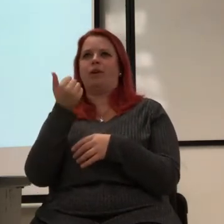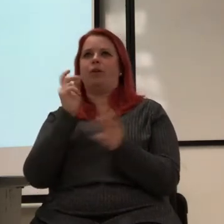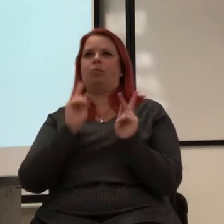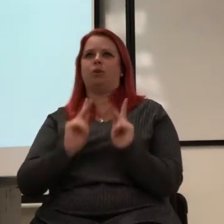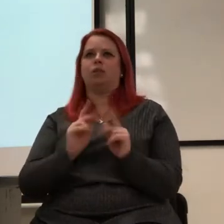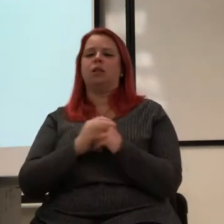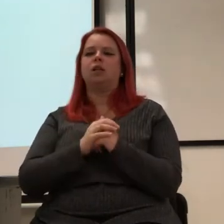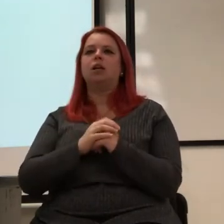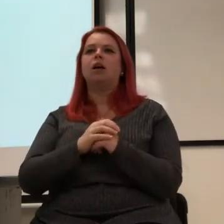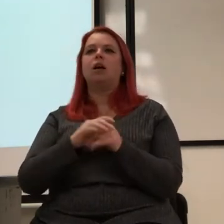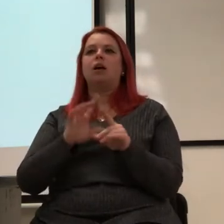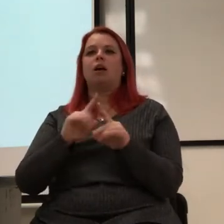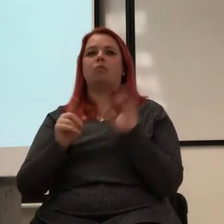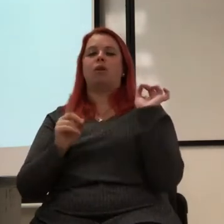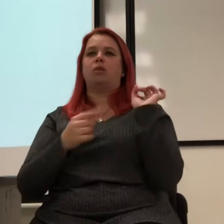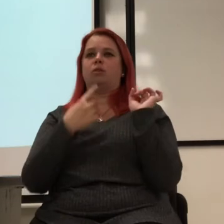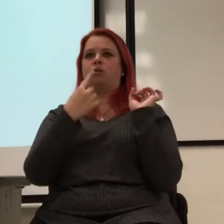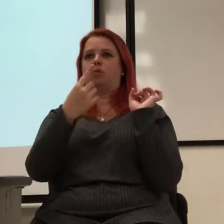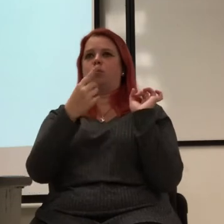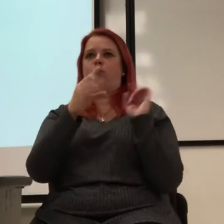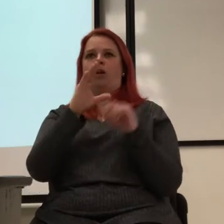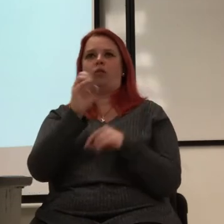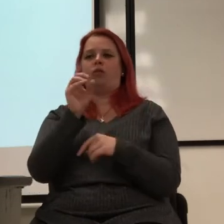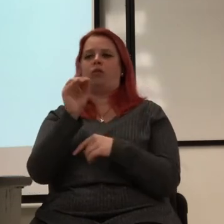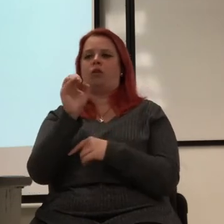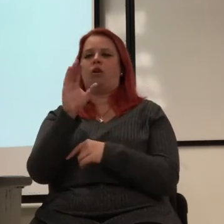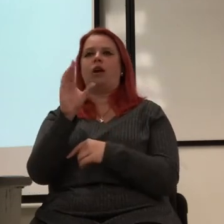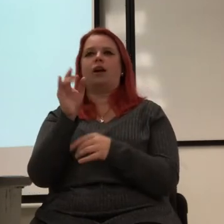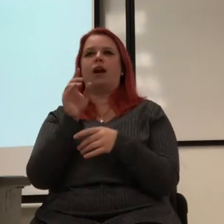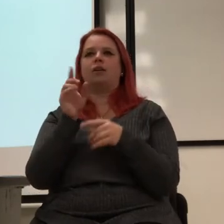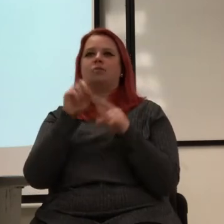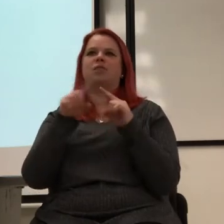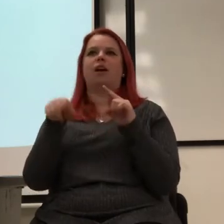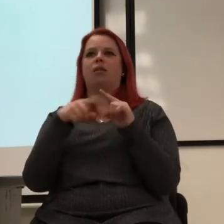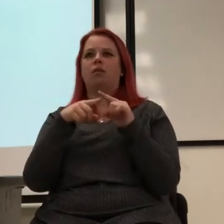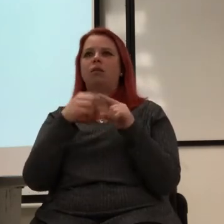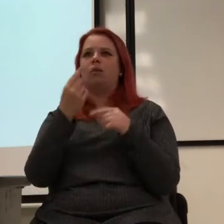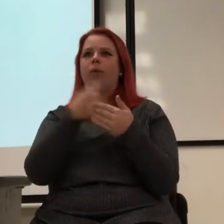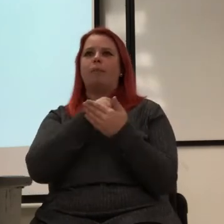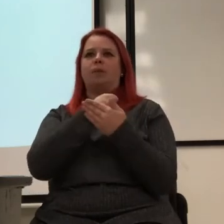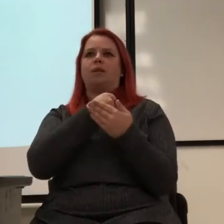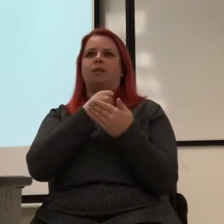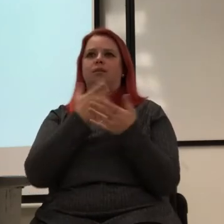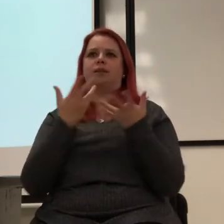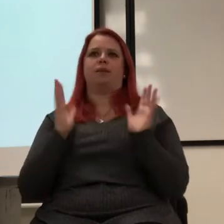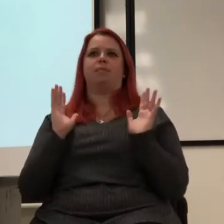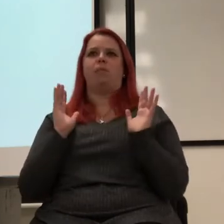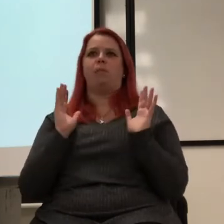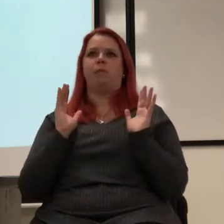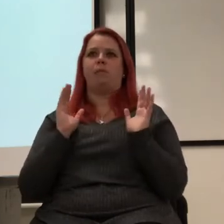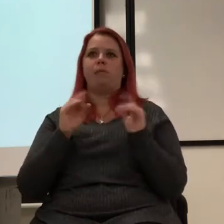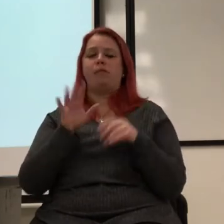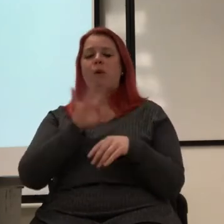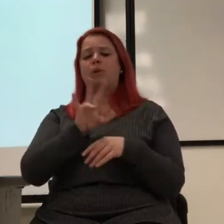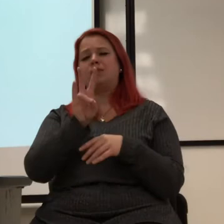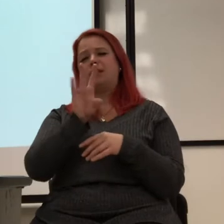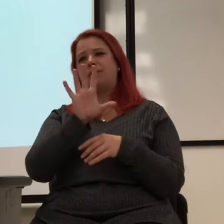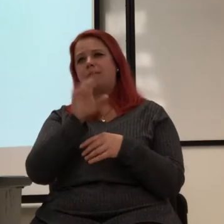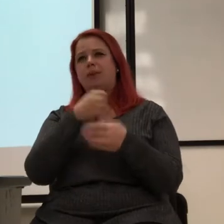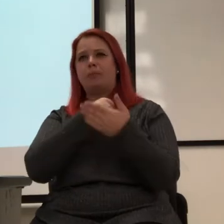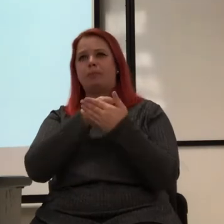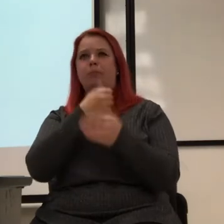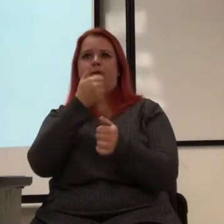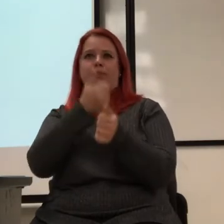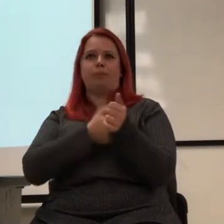So this is one cardiac cycle, one beat, about 75 per minute. In that one